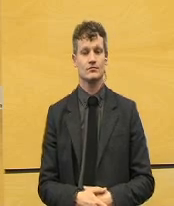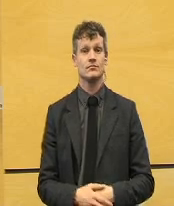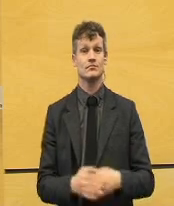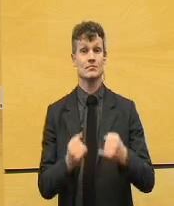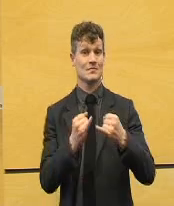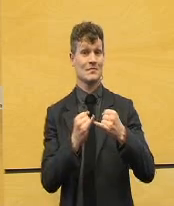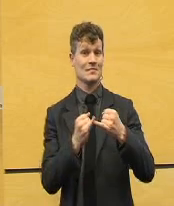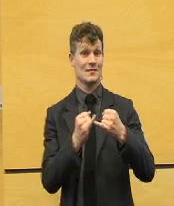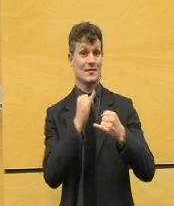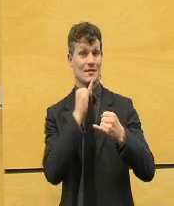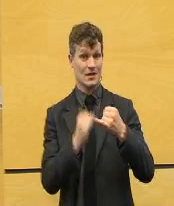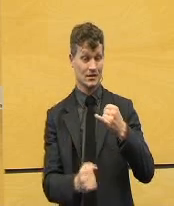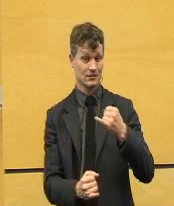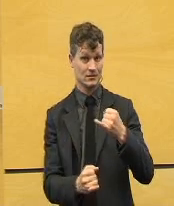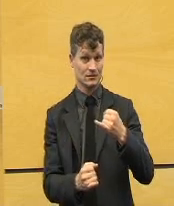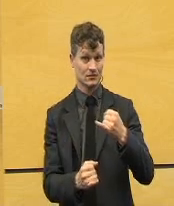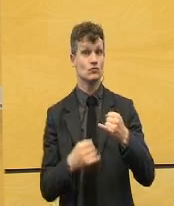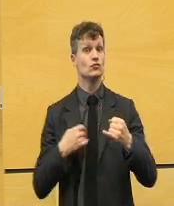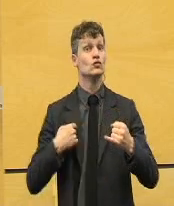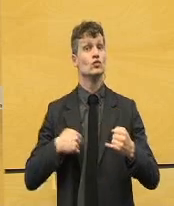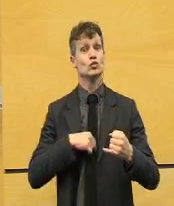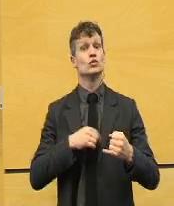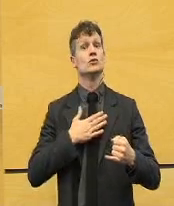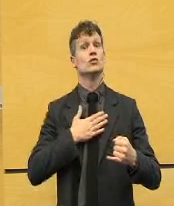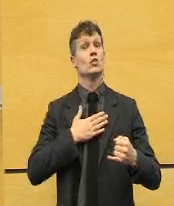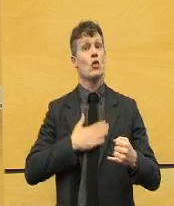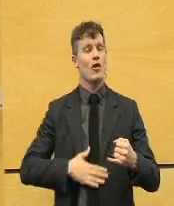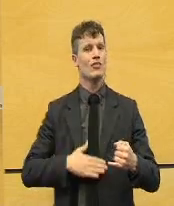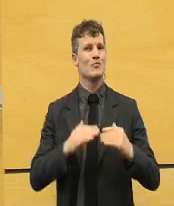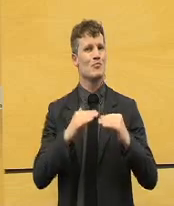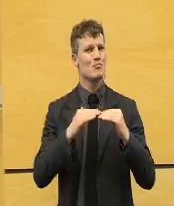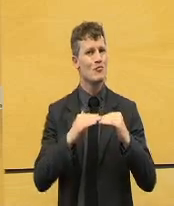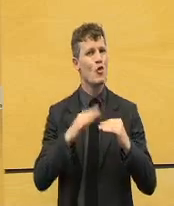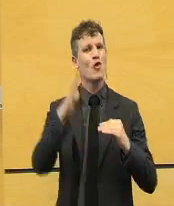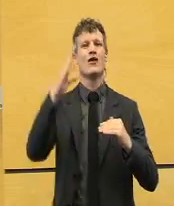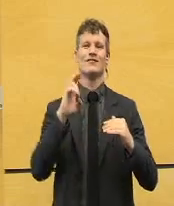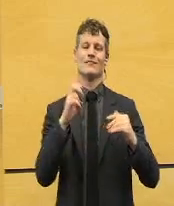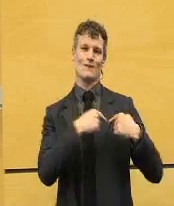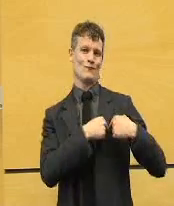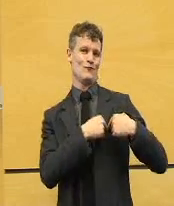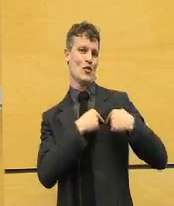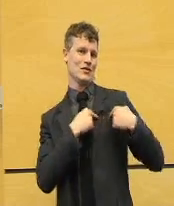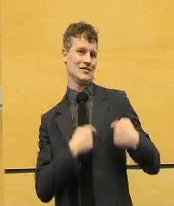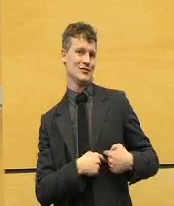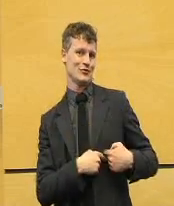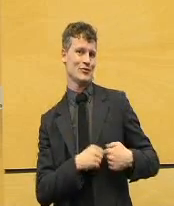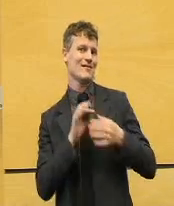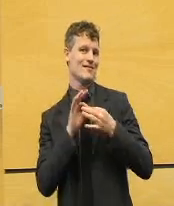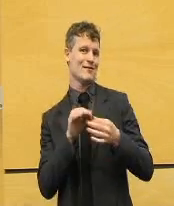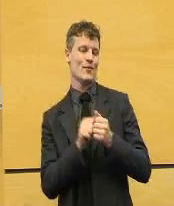Lastly, we would try to have more volunteers in terms of the screening